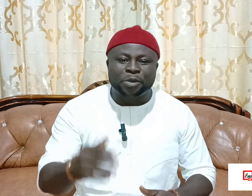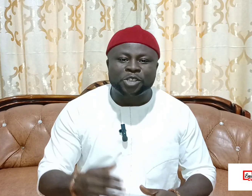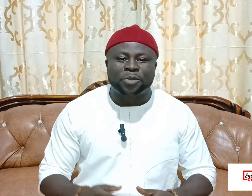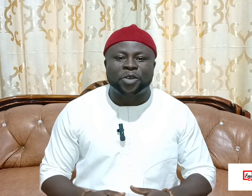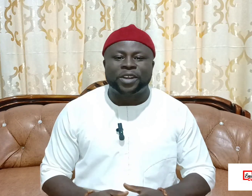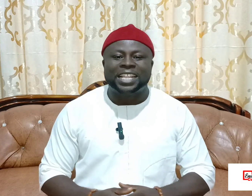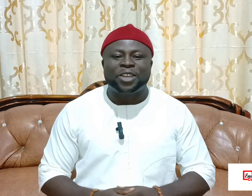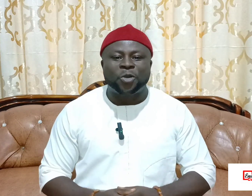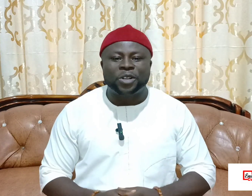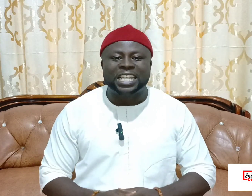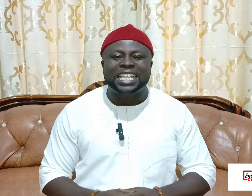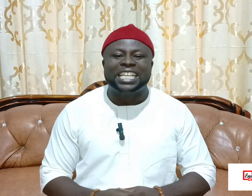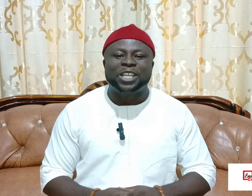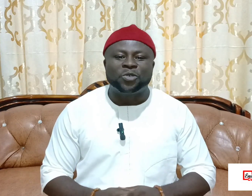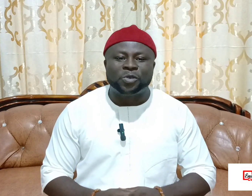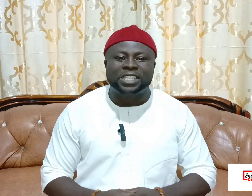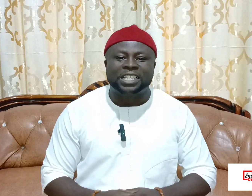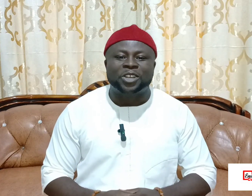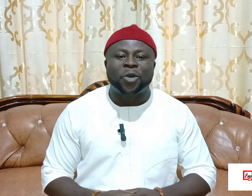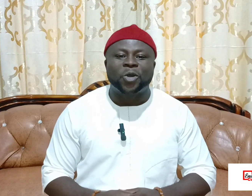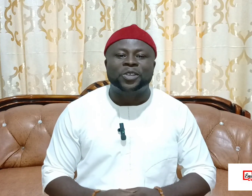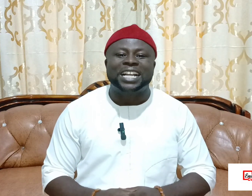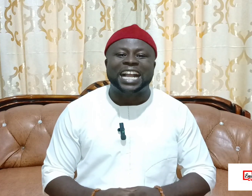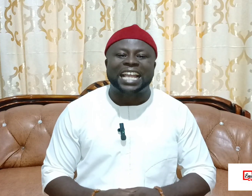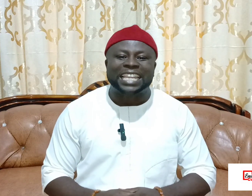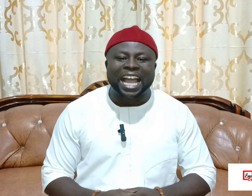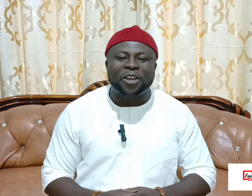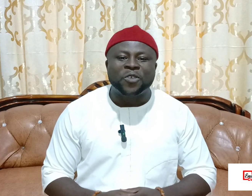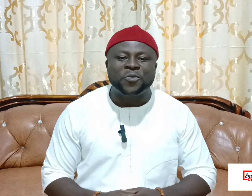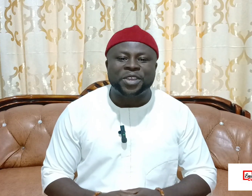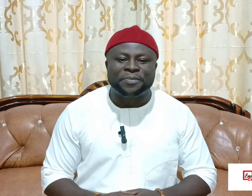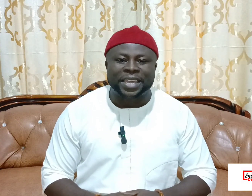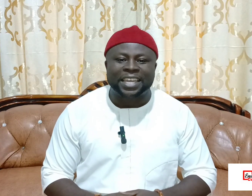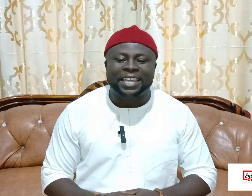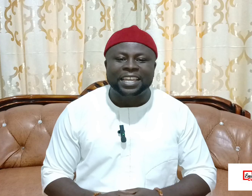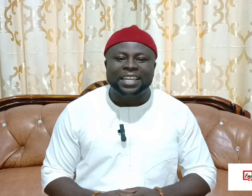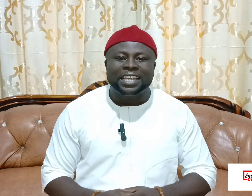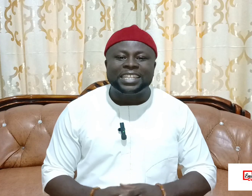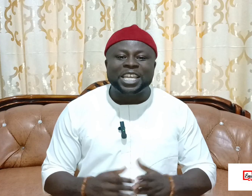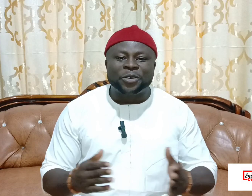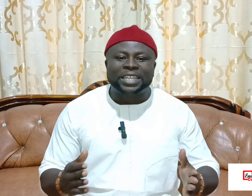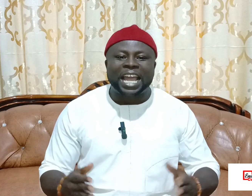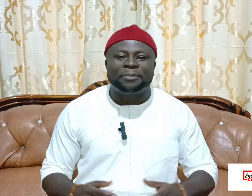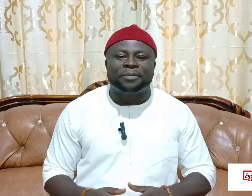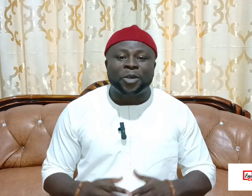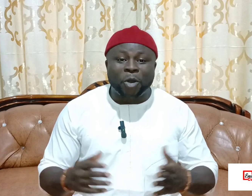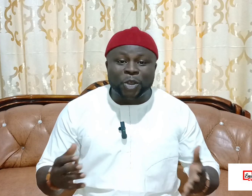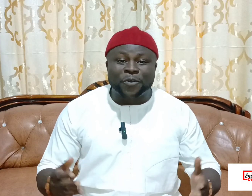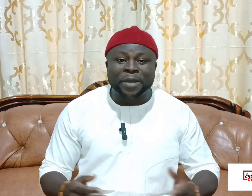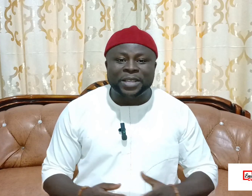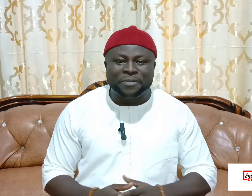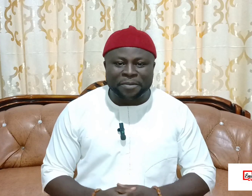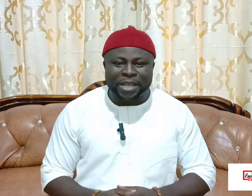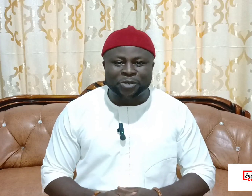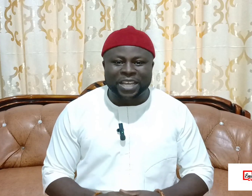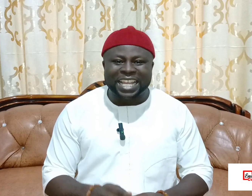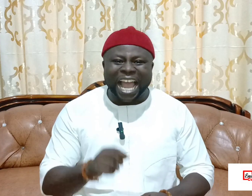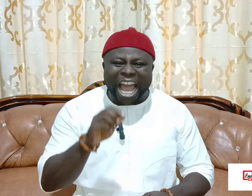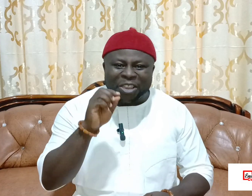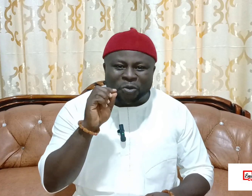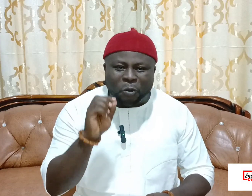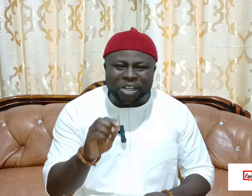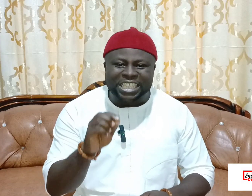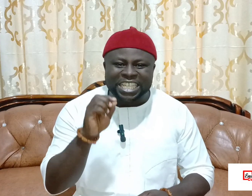this symposium currently holding in Enugu State called Nkata Umuibe. Take your time, call your family members